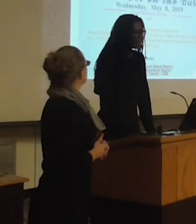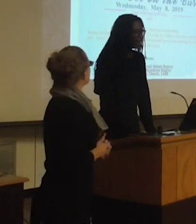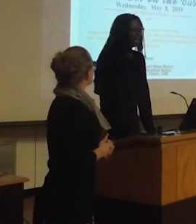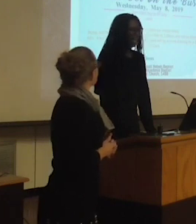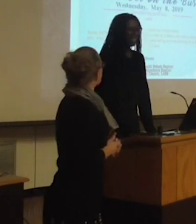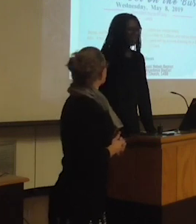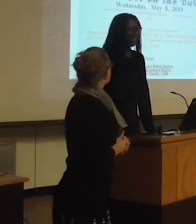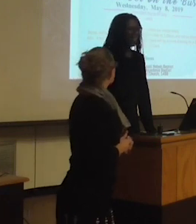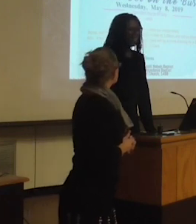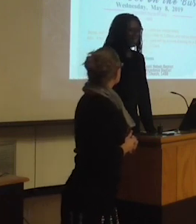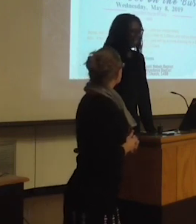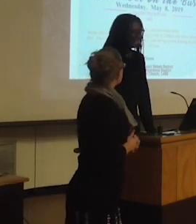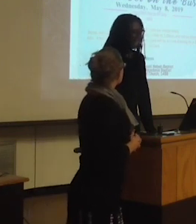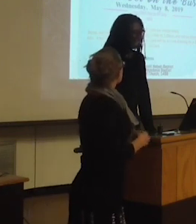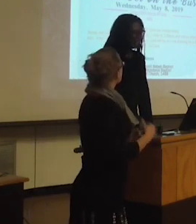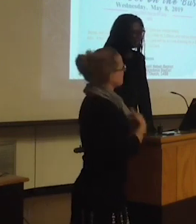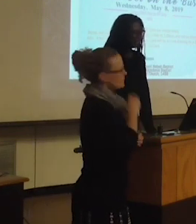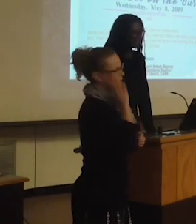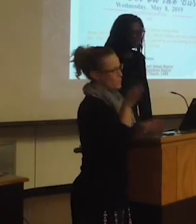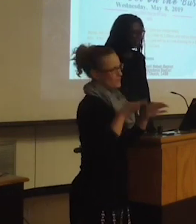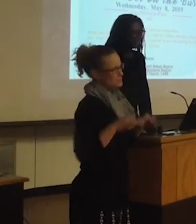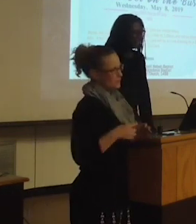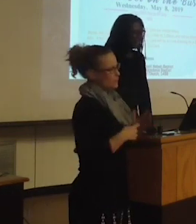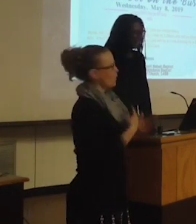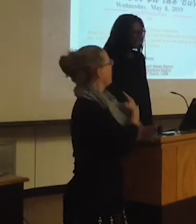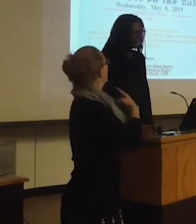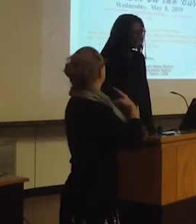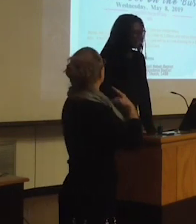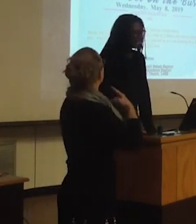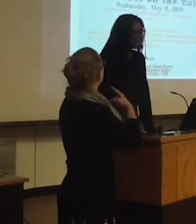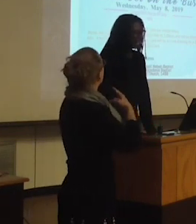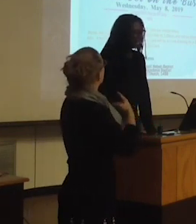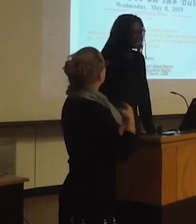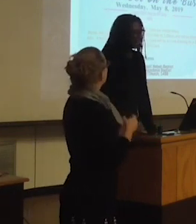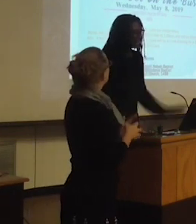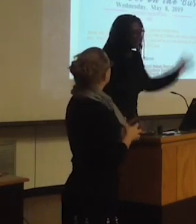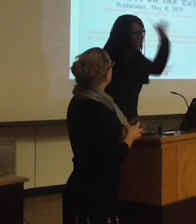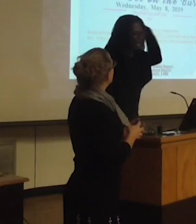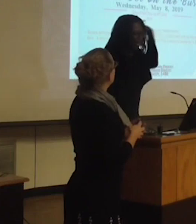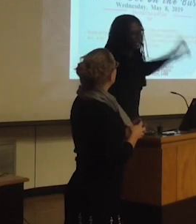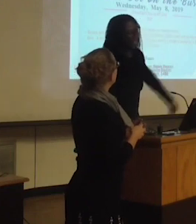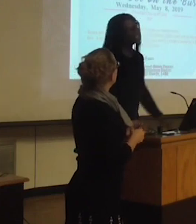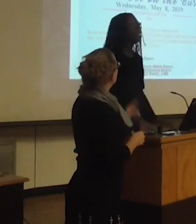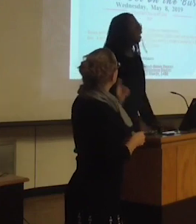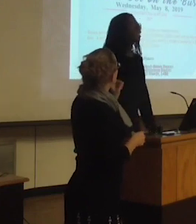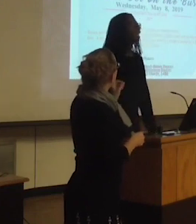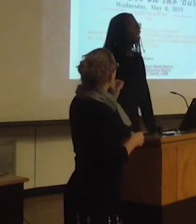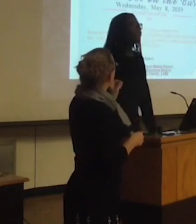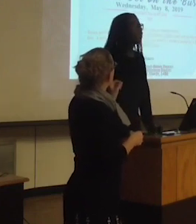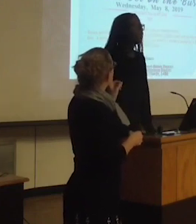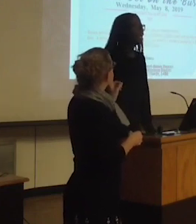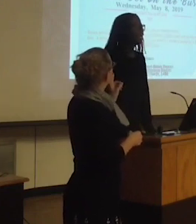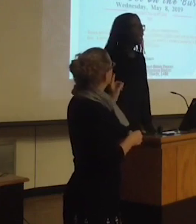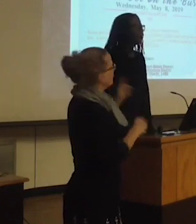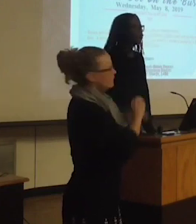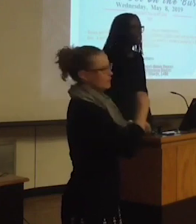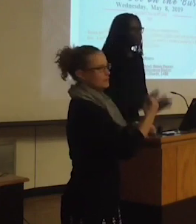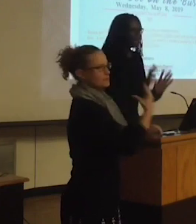This is actually, and I'll explain all of this like in greater detail. What you're looking at is actually a slide